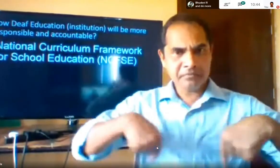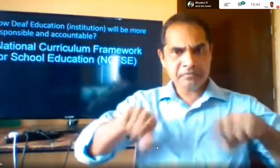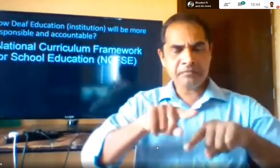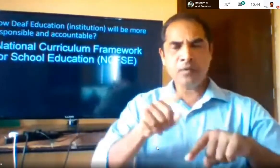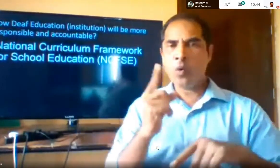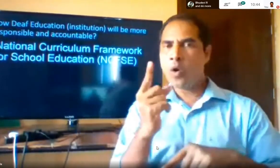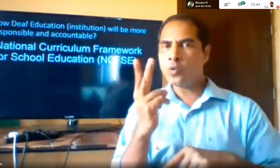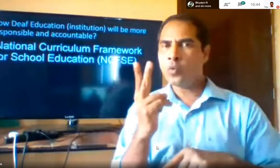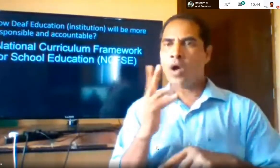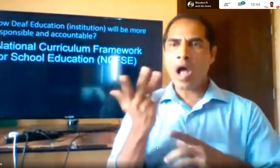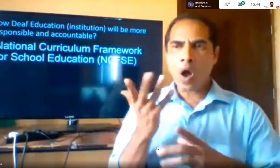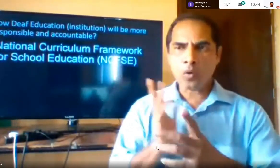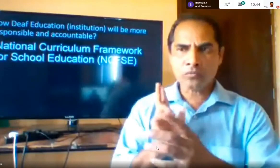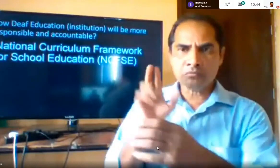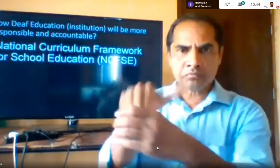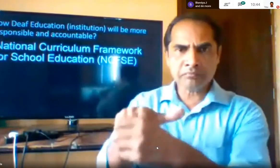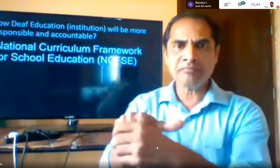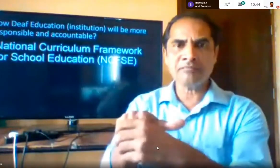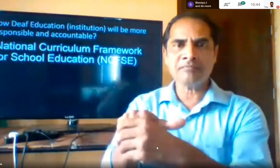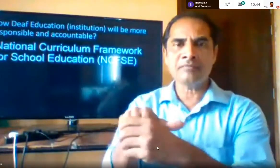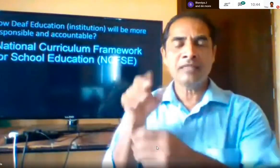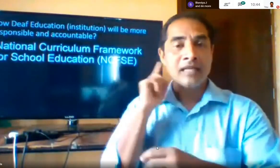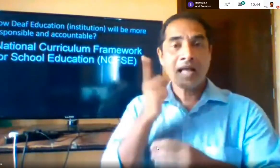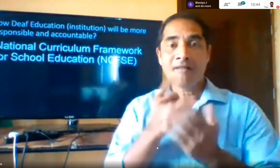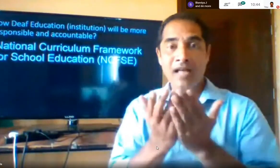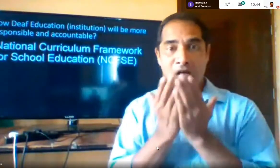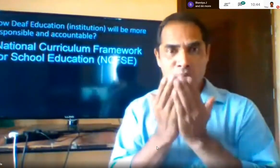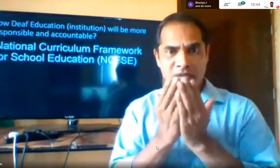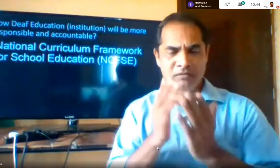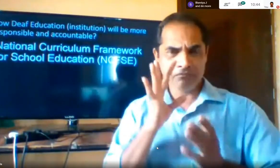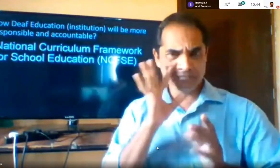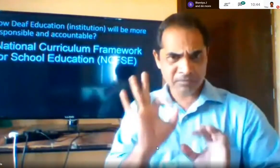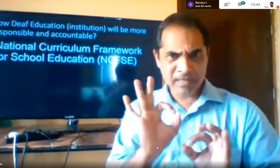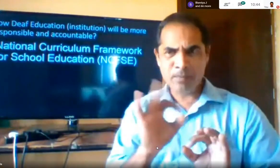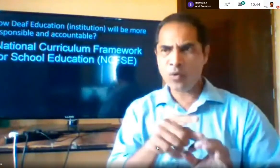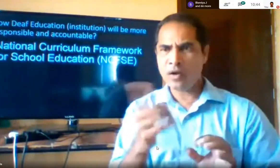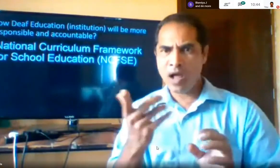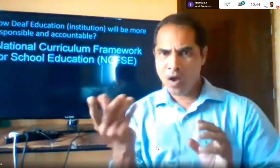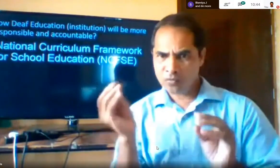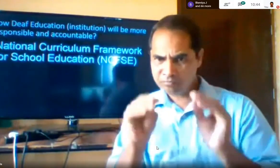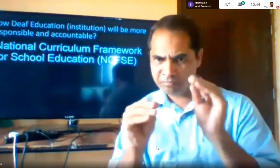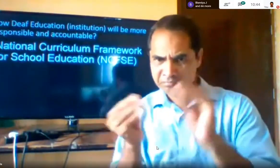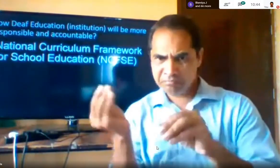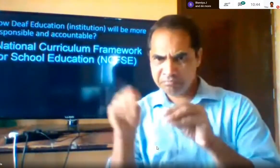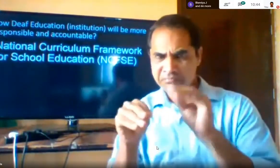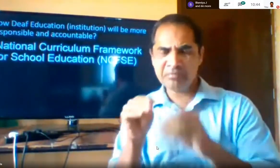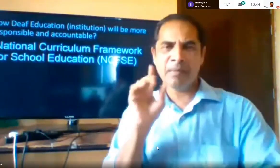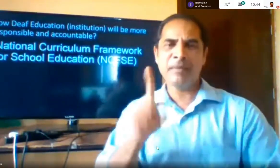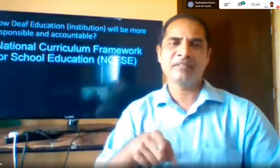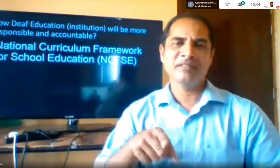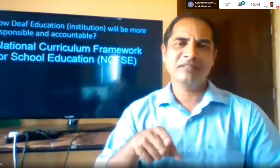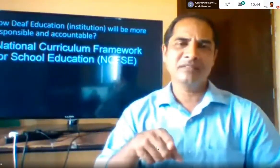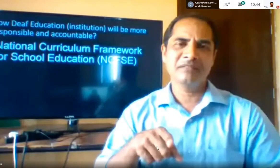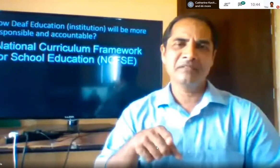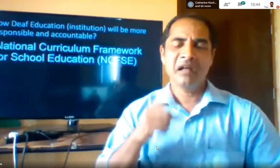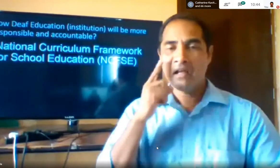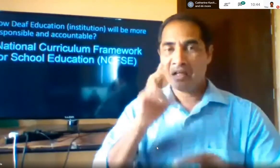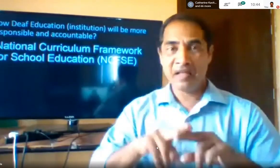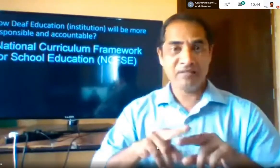NCF is really important for the deaf people also. How it will be involved in the deaf education and the importance you